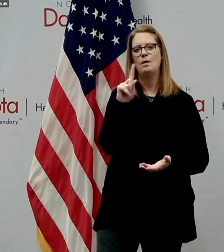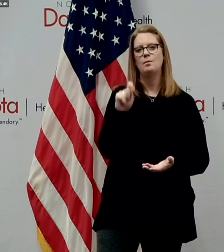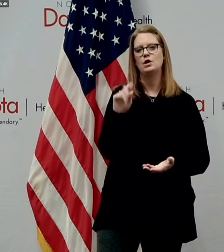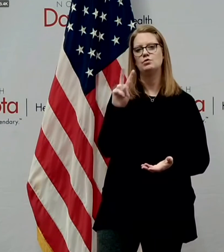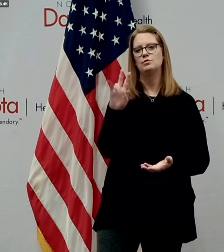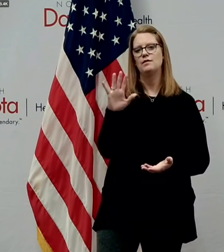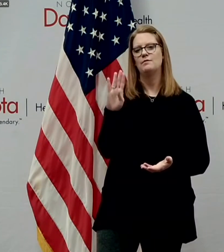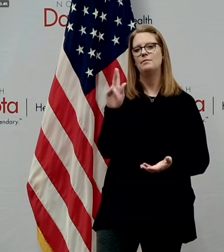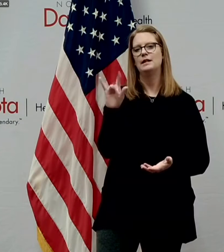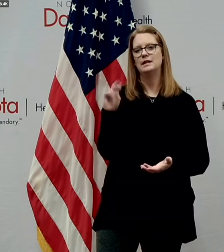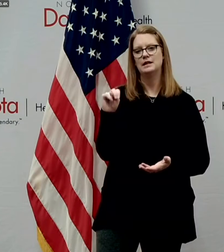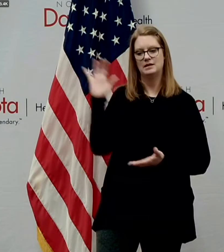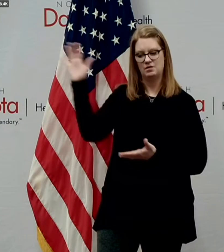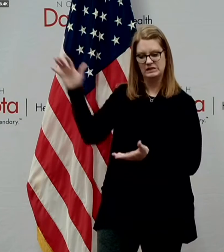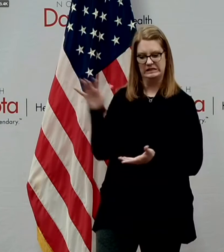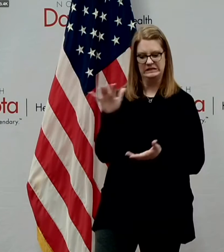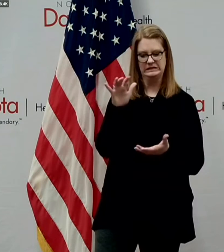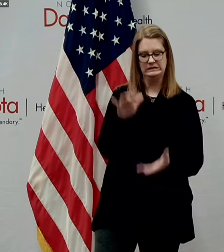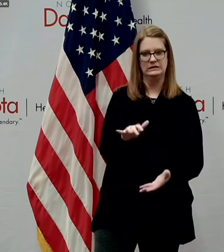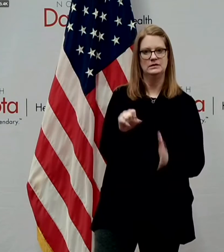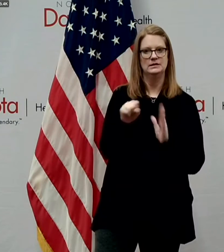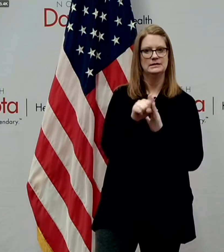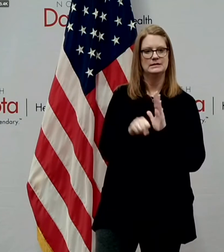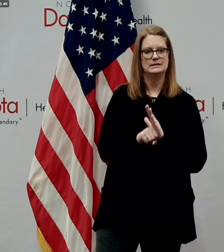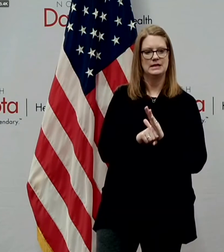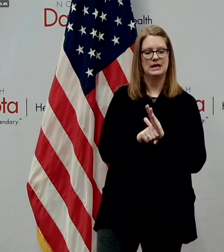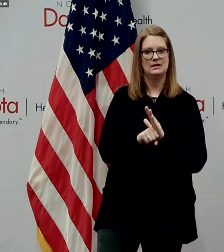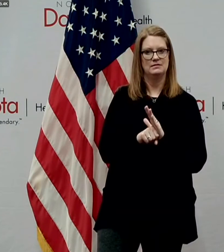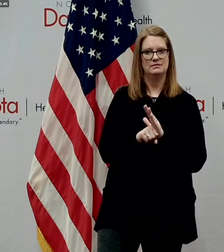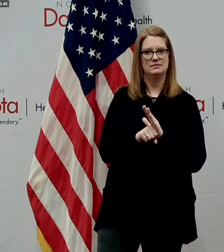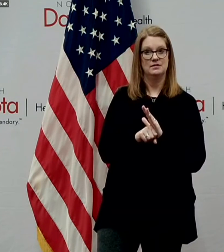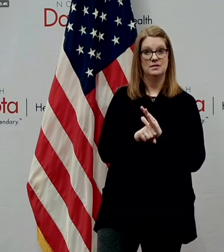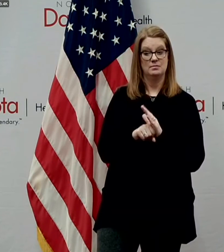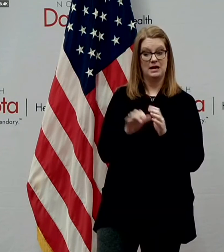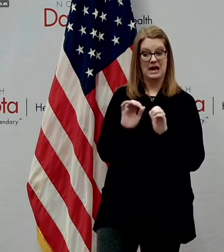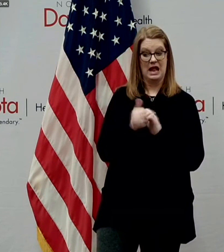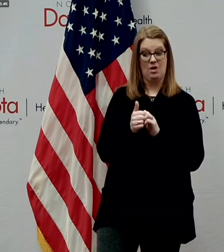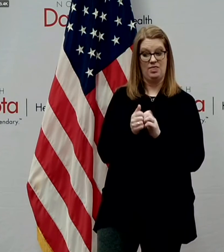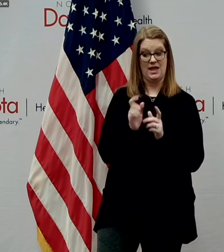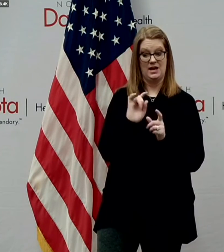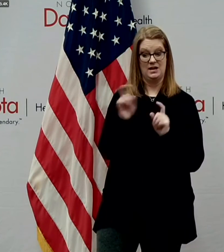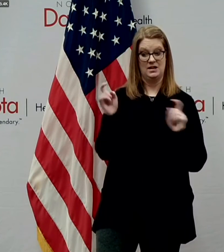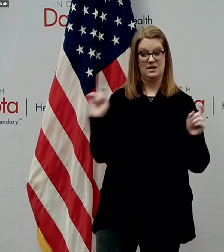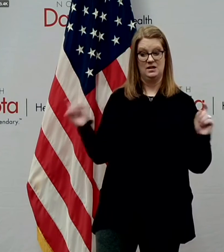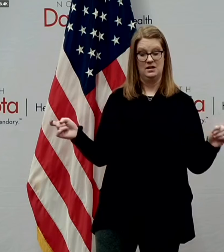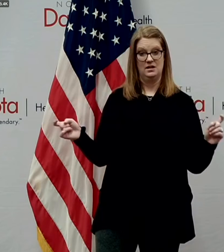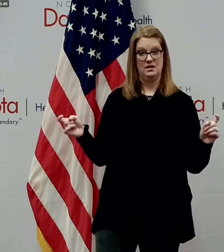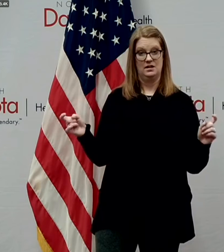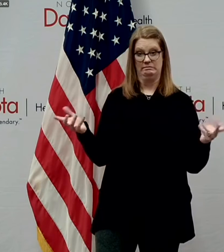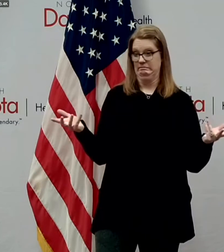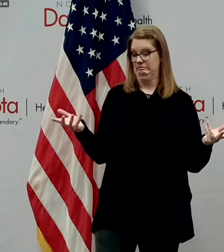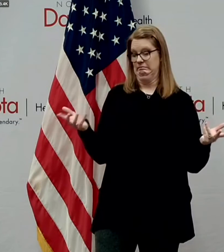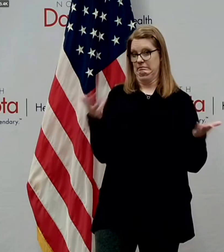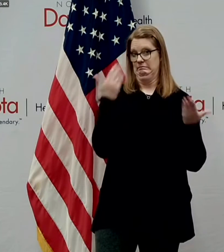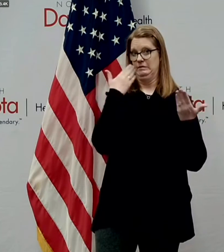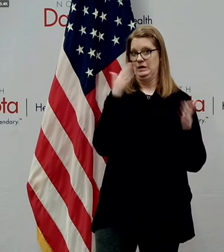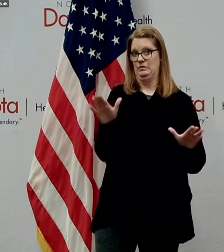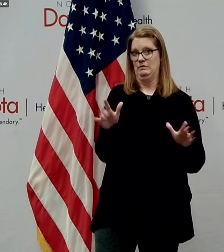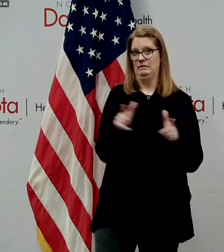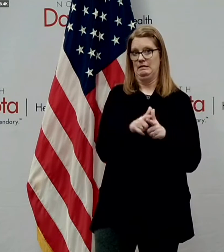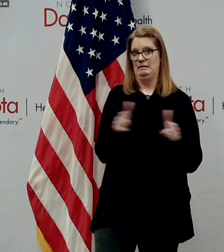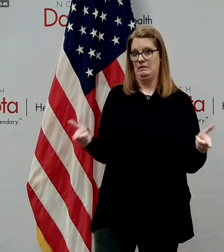billion that were going to go to the states. That interpretation, that language is not out yet. How that actually gets interpreted, if we could use that, say, for example,